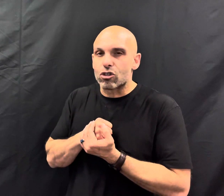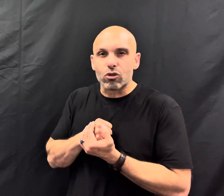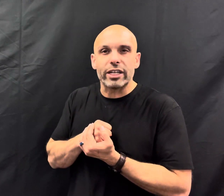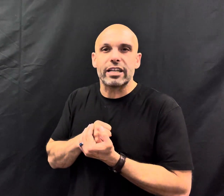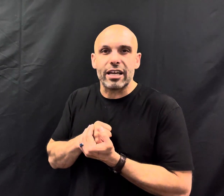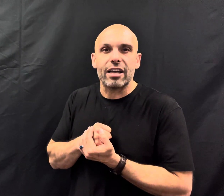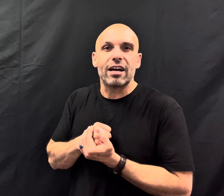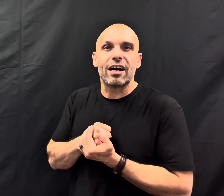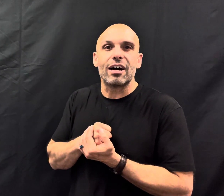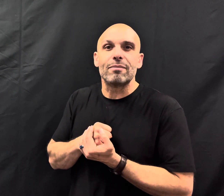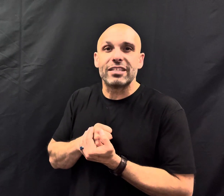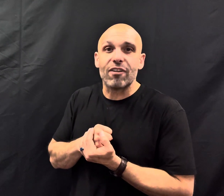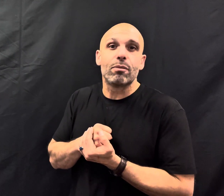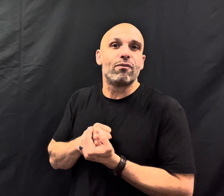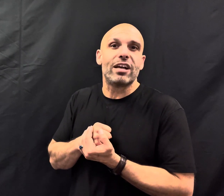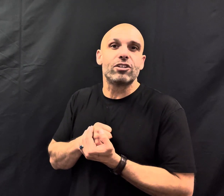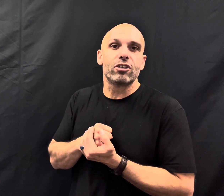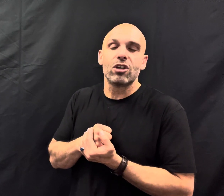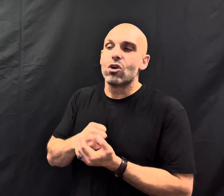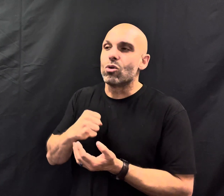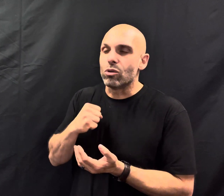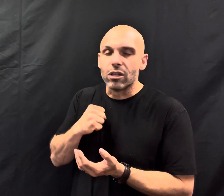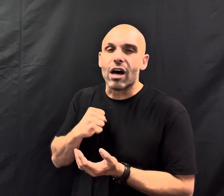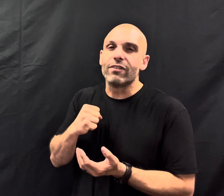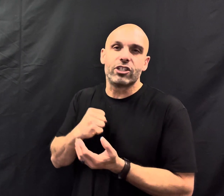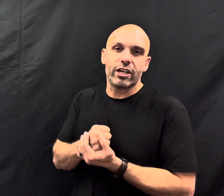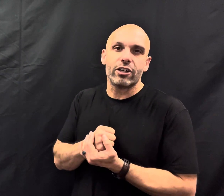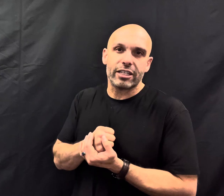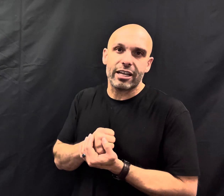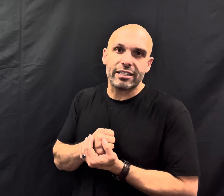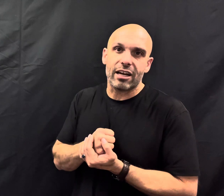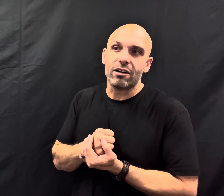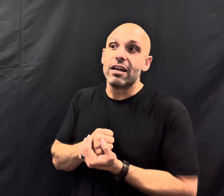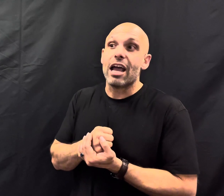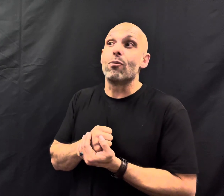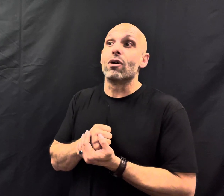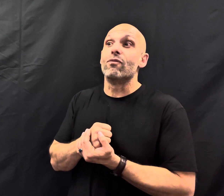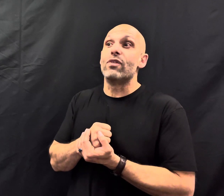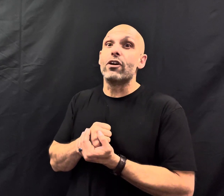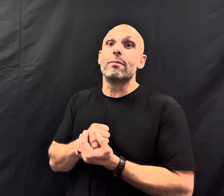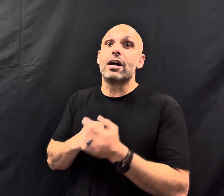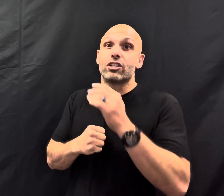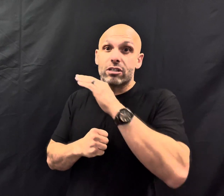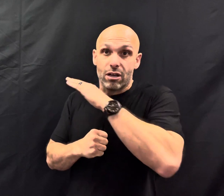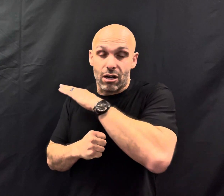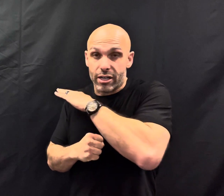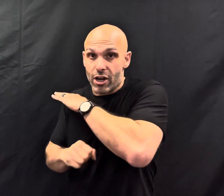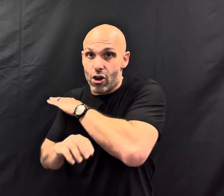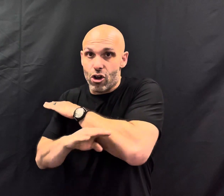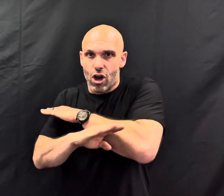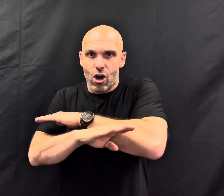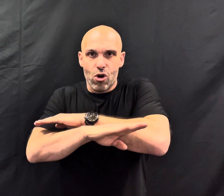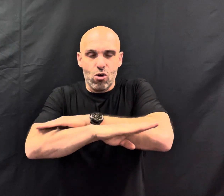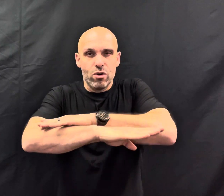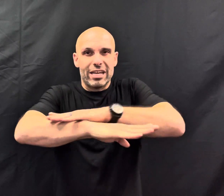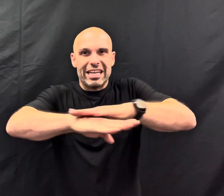strict deaf professors who loved and cherished ASL and were very much on a no